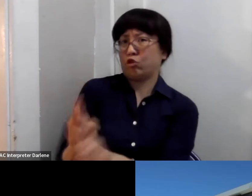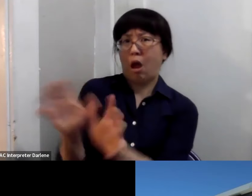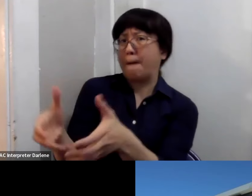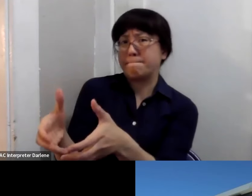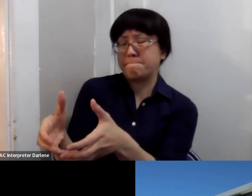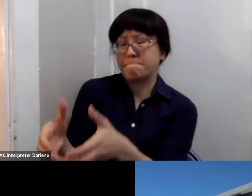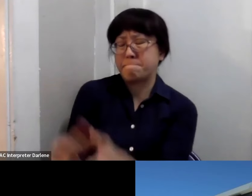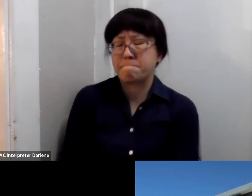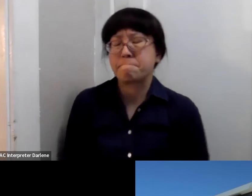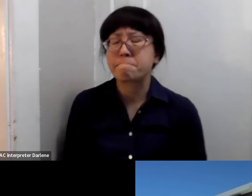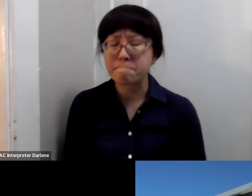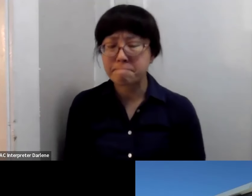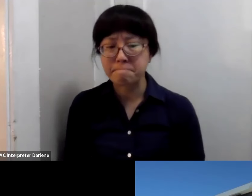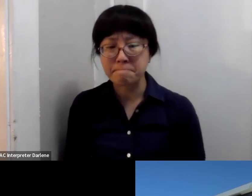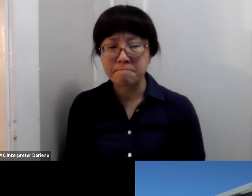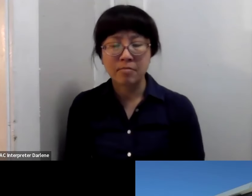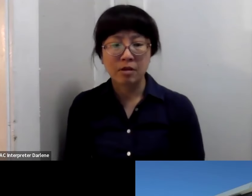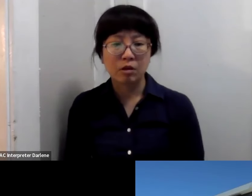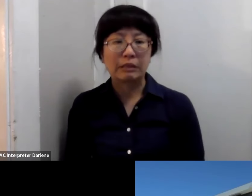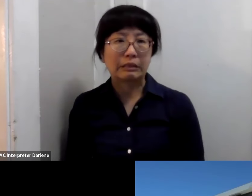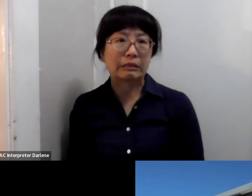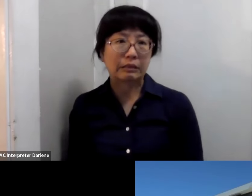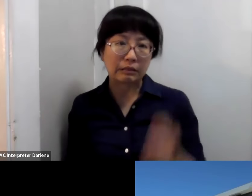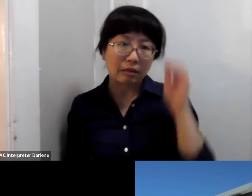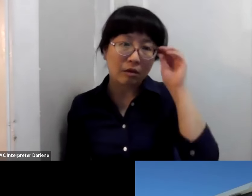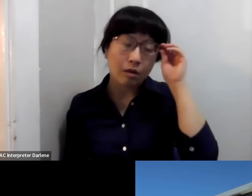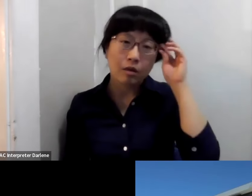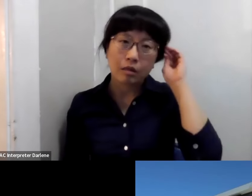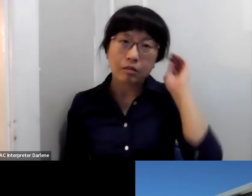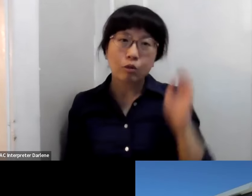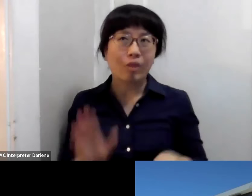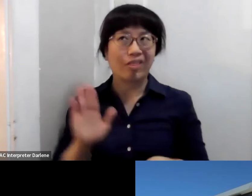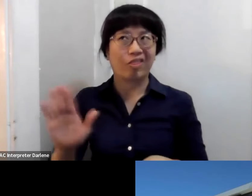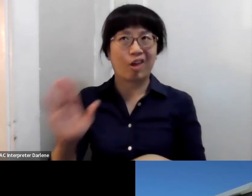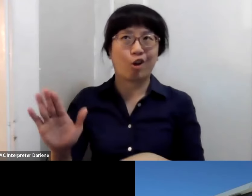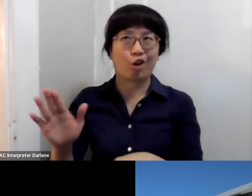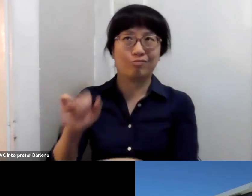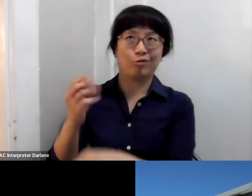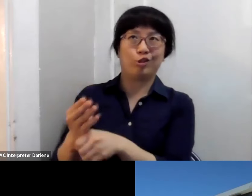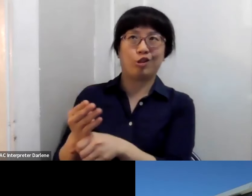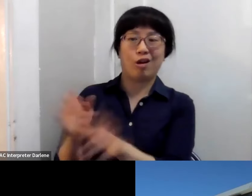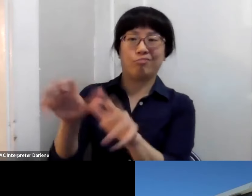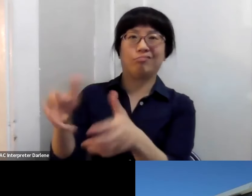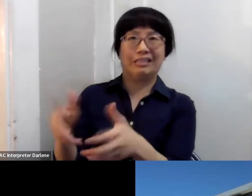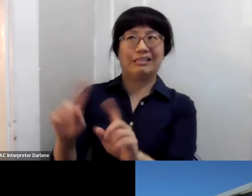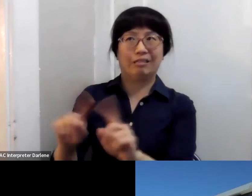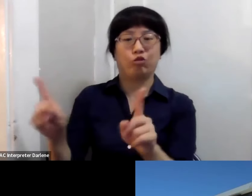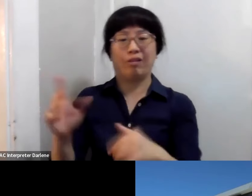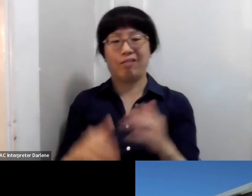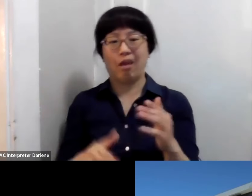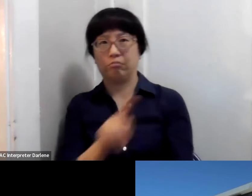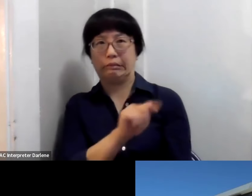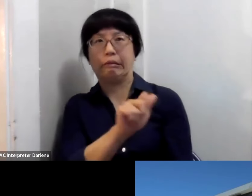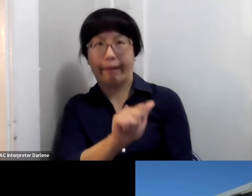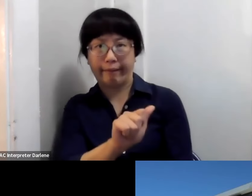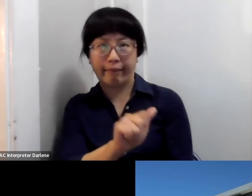assistant, which is clearly defined by the union that backs both their classification as well as the TAs and GAs on campus. But in